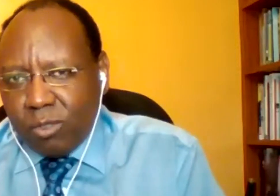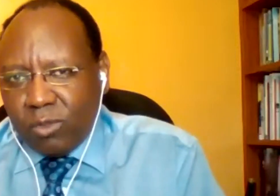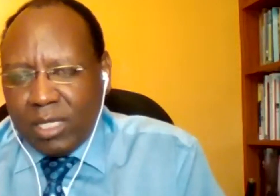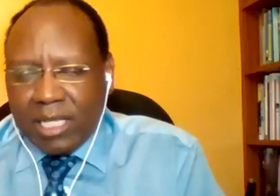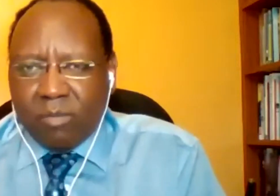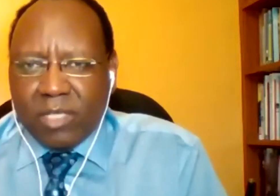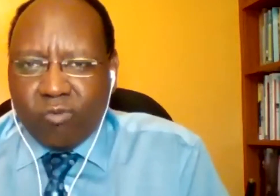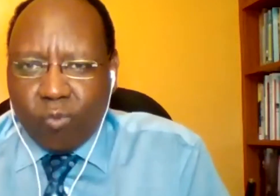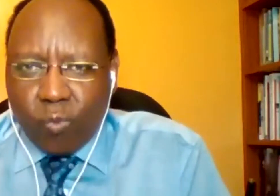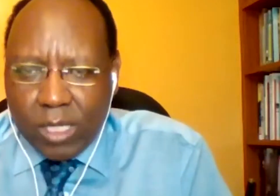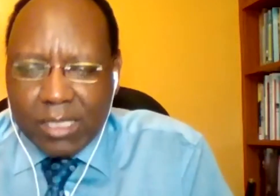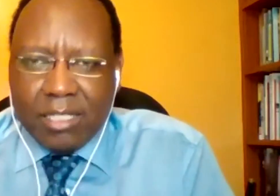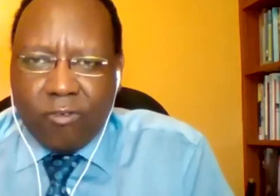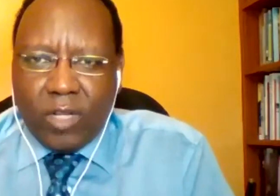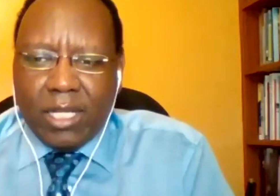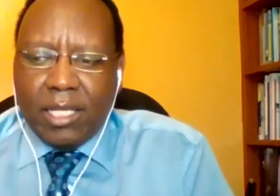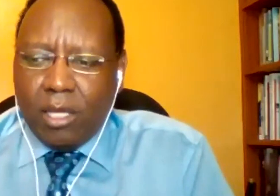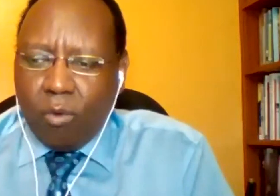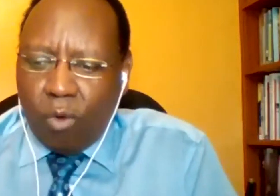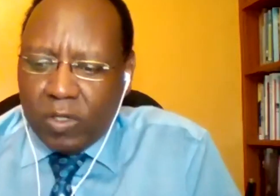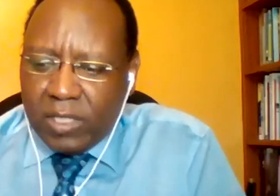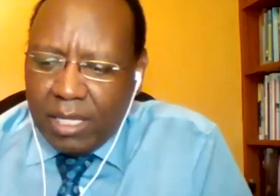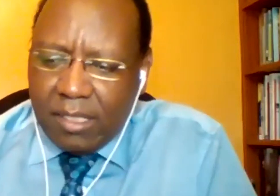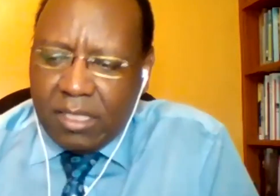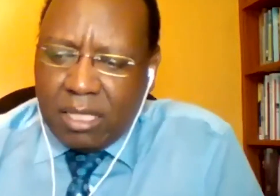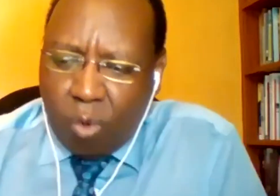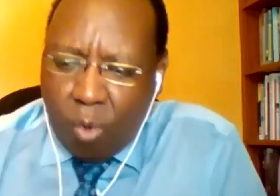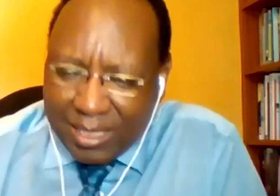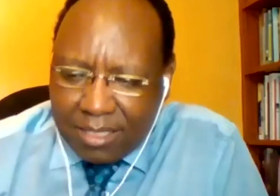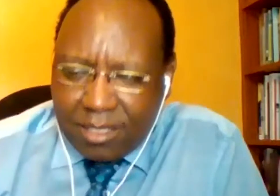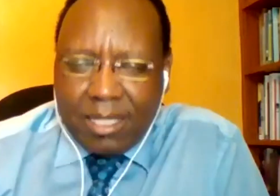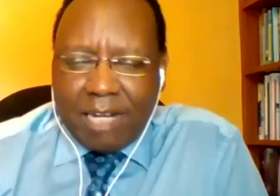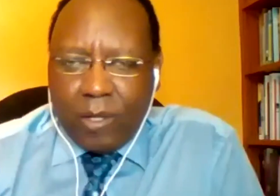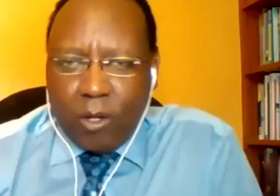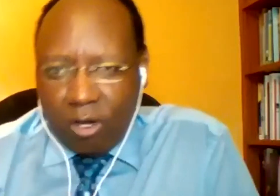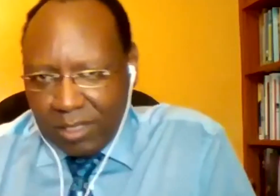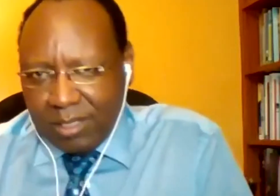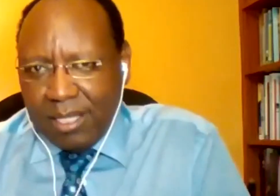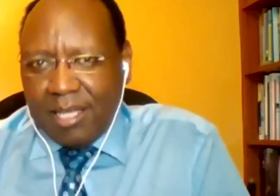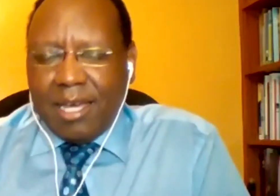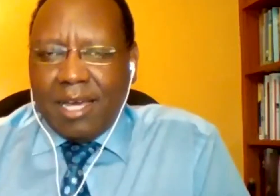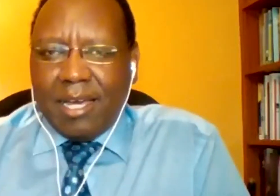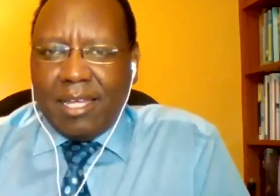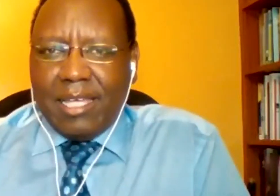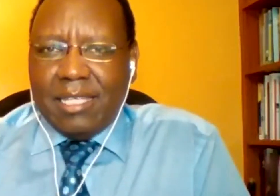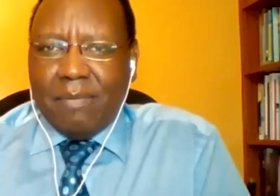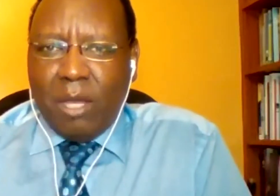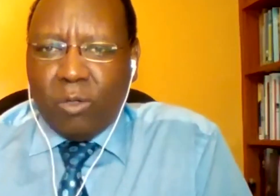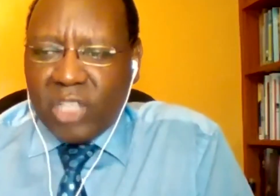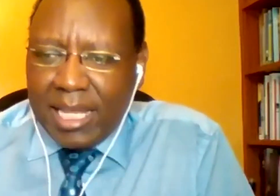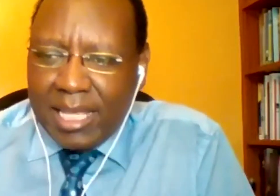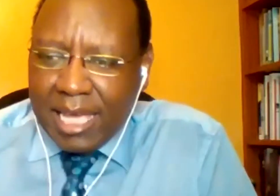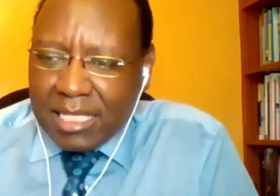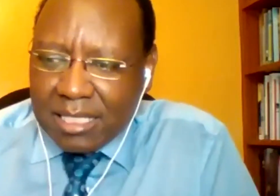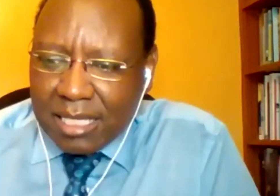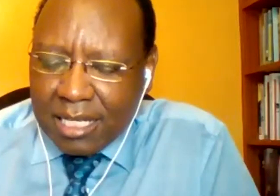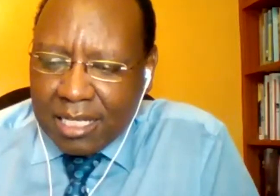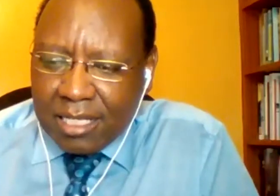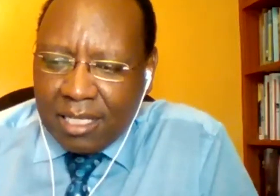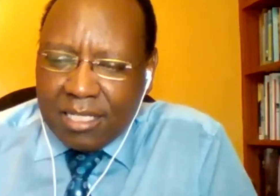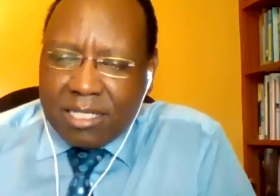coaches entrepreneurs, and that is why we are here tonight, to know how to crack the code of customers. And we